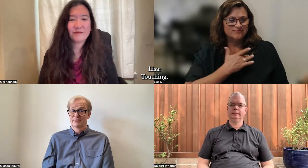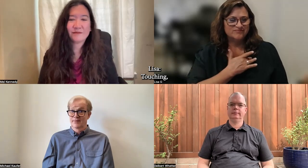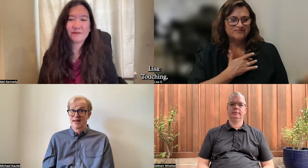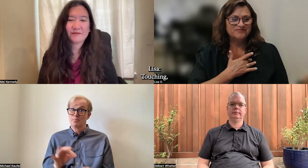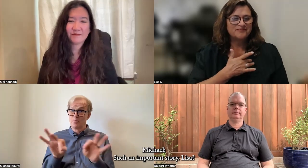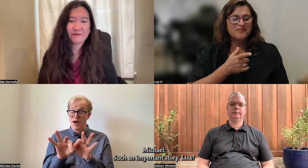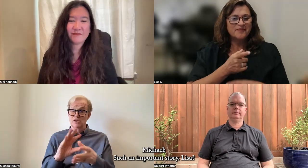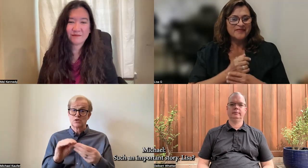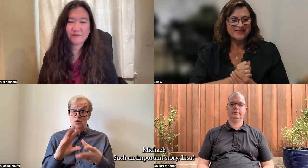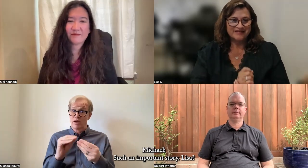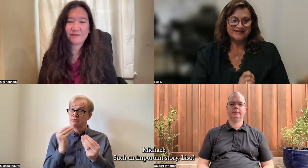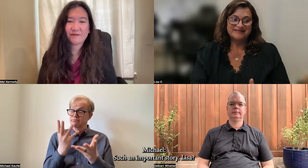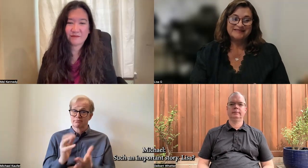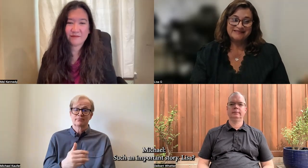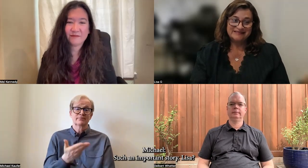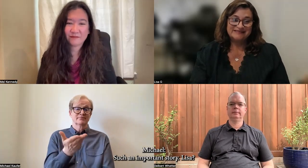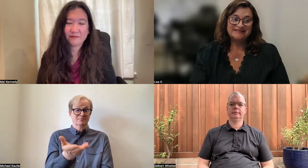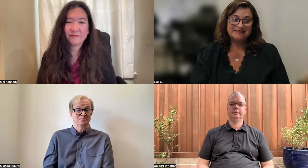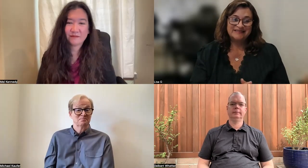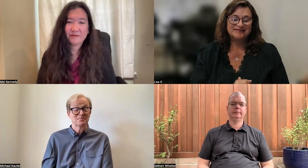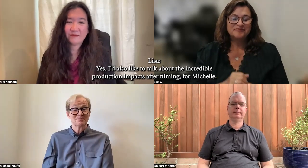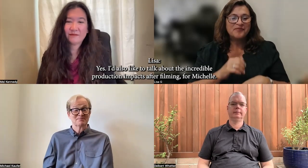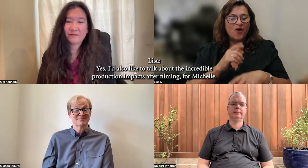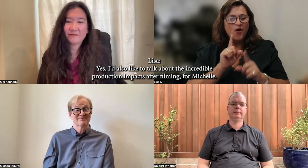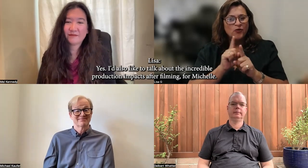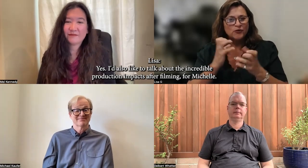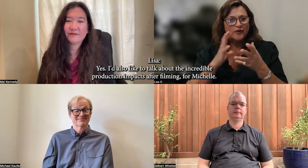Touching. Such an important story. Lisa.